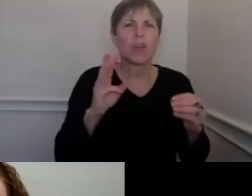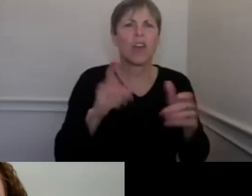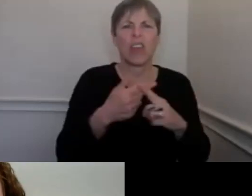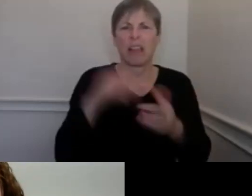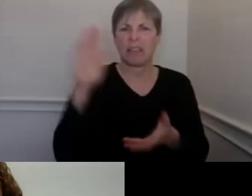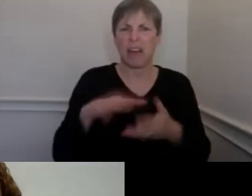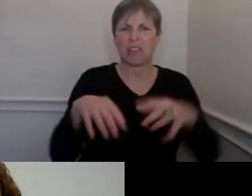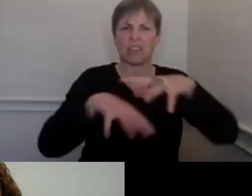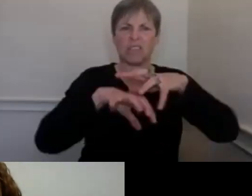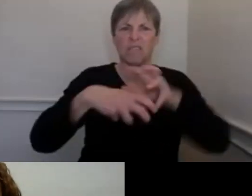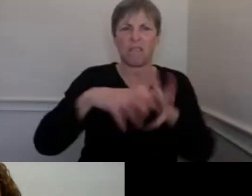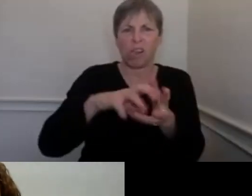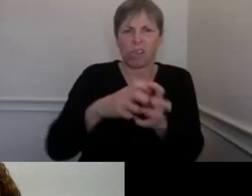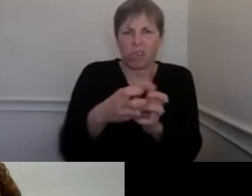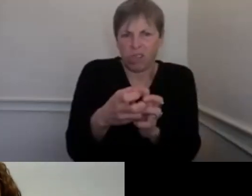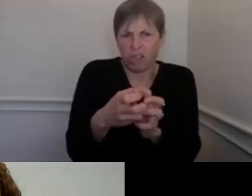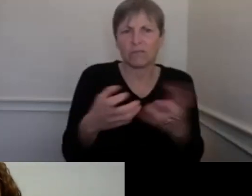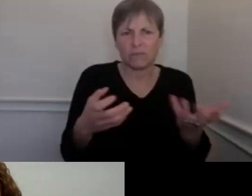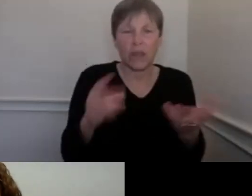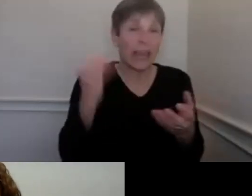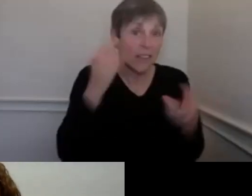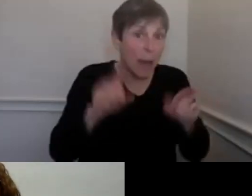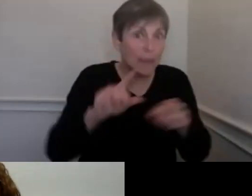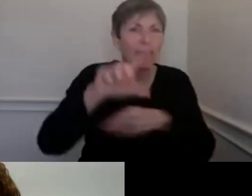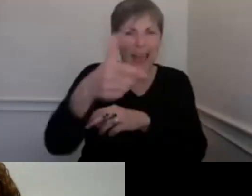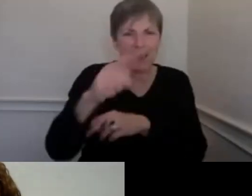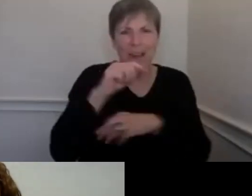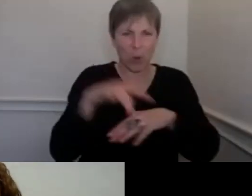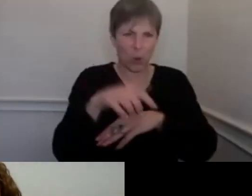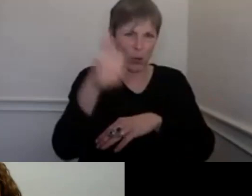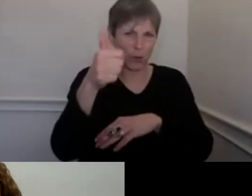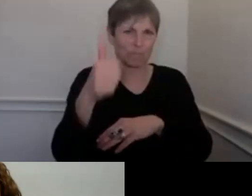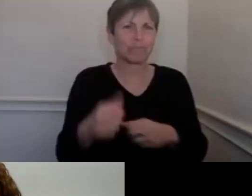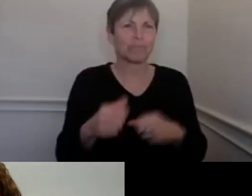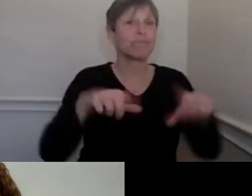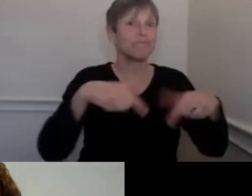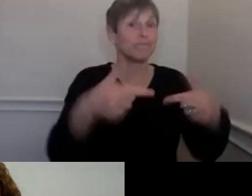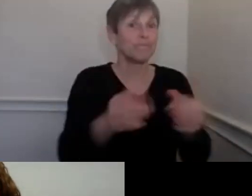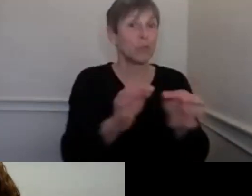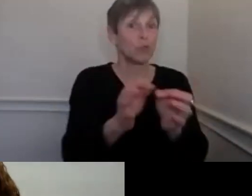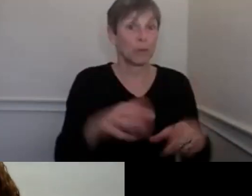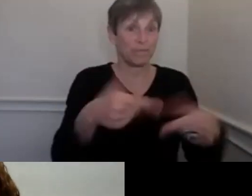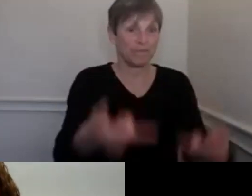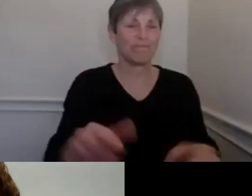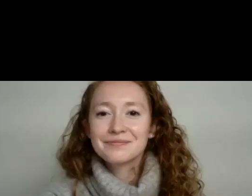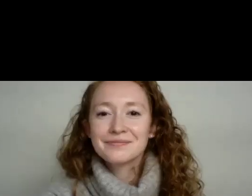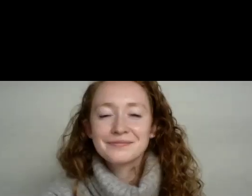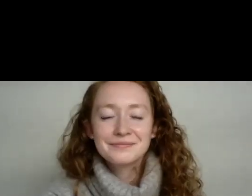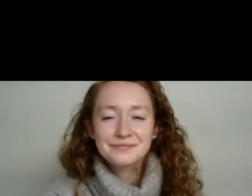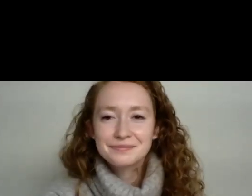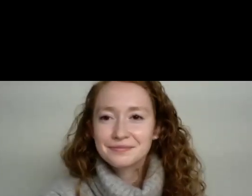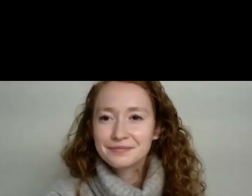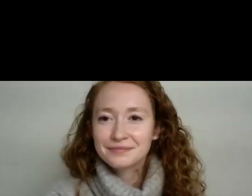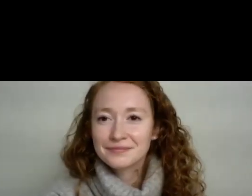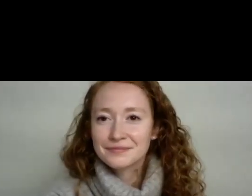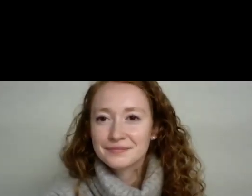Certainly, they'll be root-bound later than earlier. And finally, to prevent root binding, just get the most